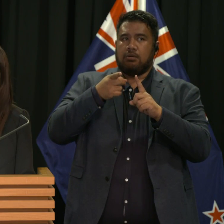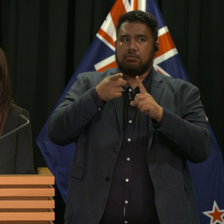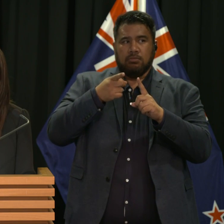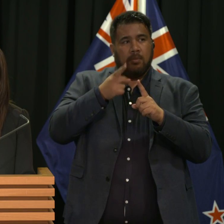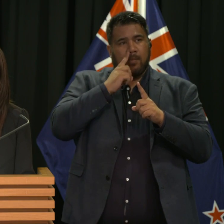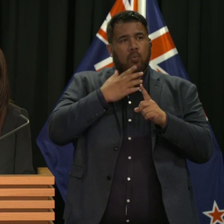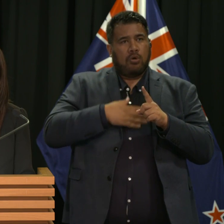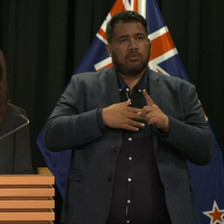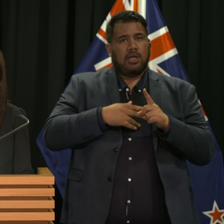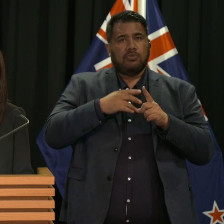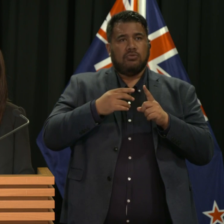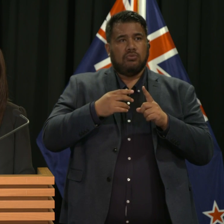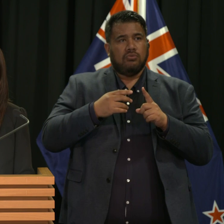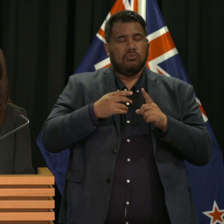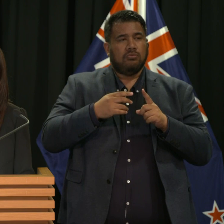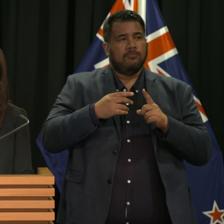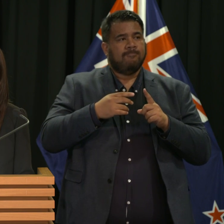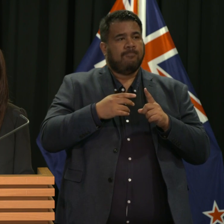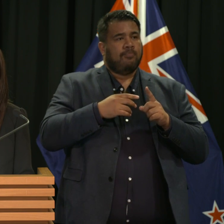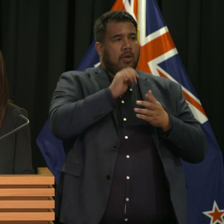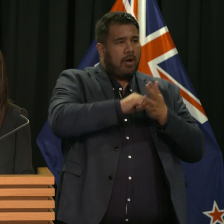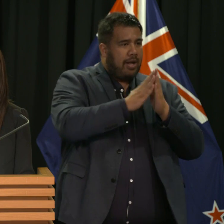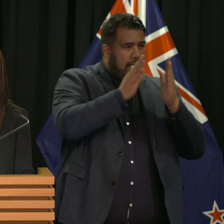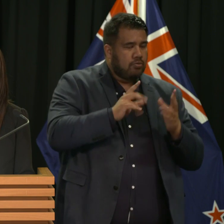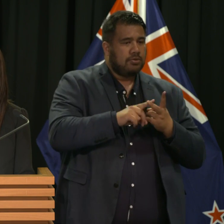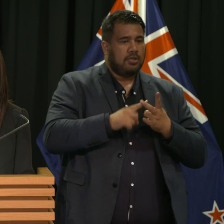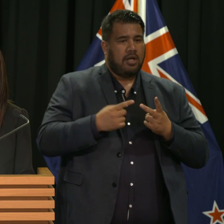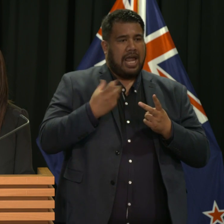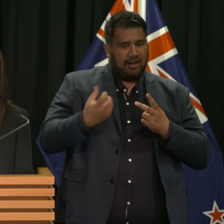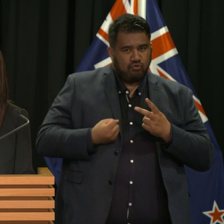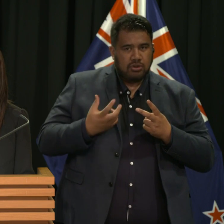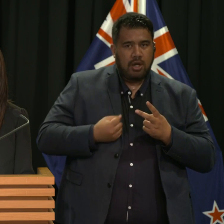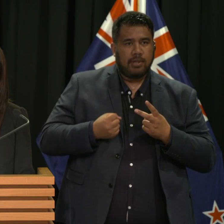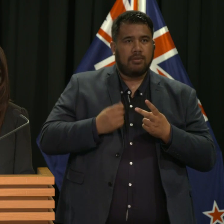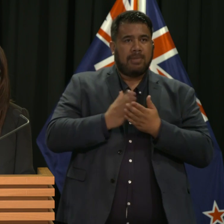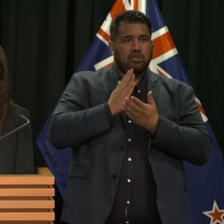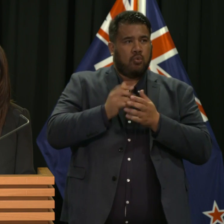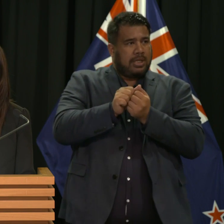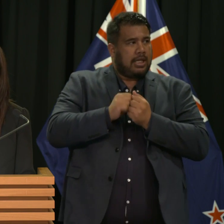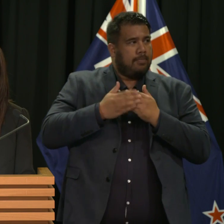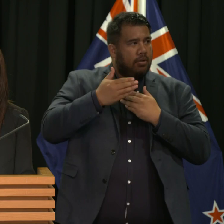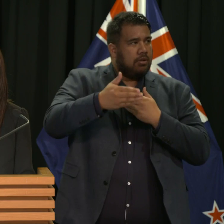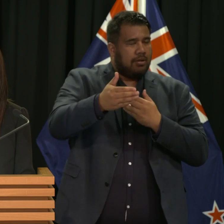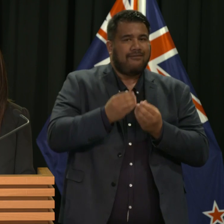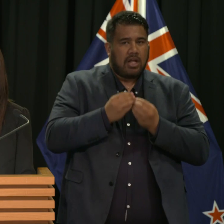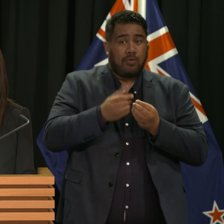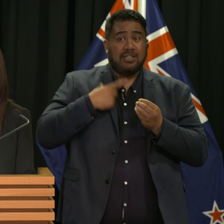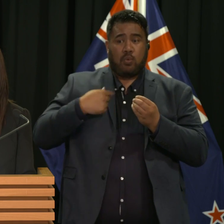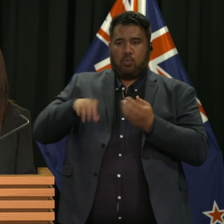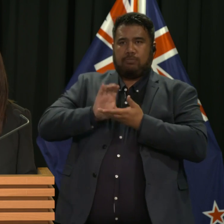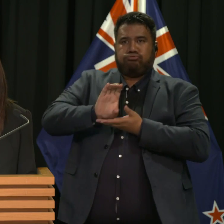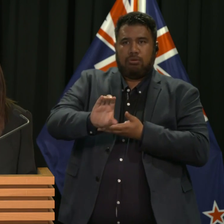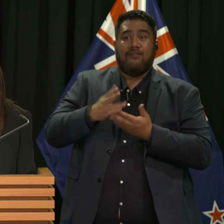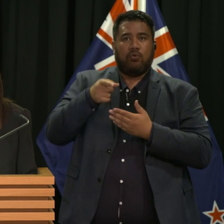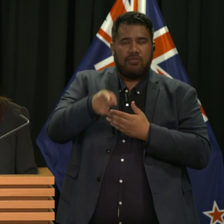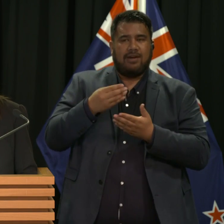ensure the sustainability of our super settings and the scheme itself, and that's why we have that heavy investment in the super fund. What